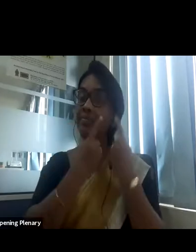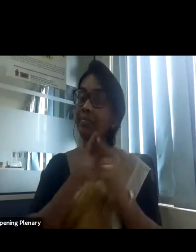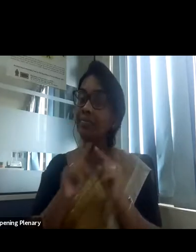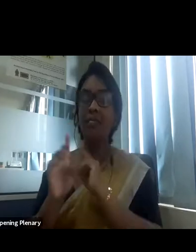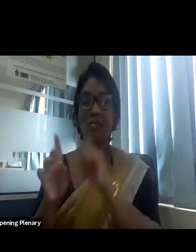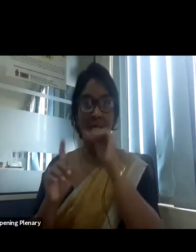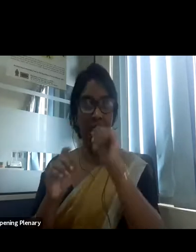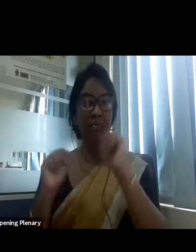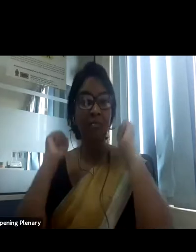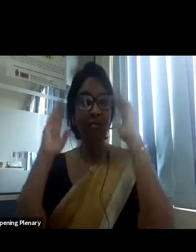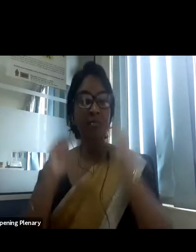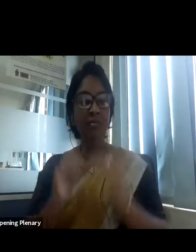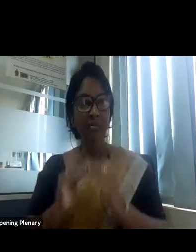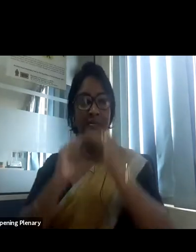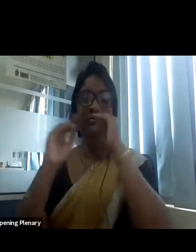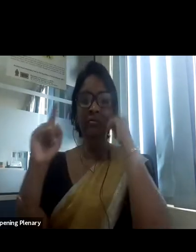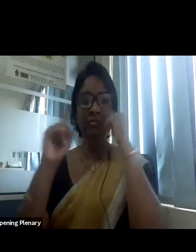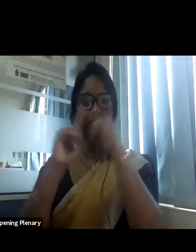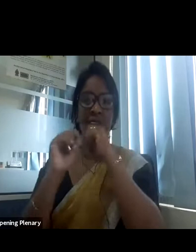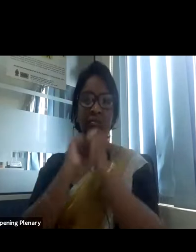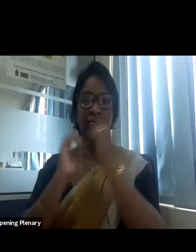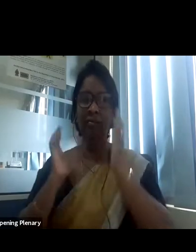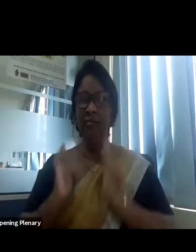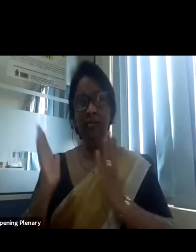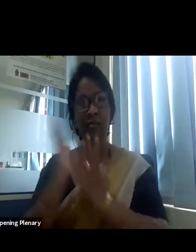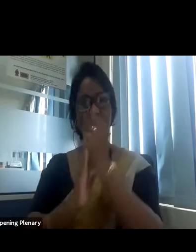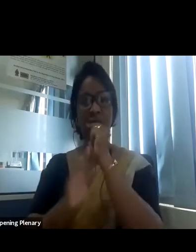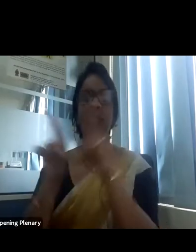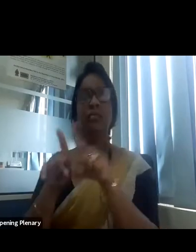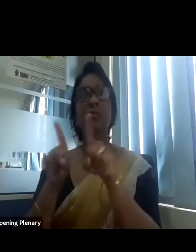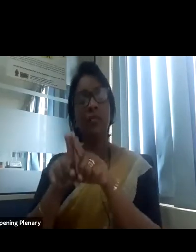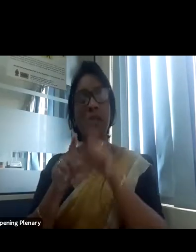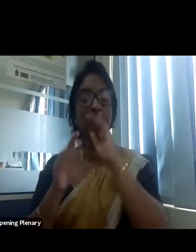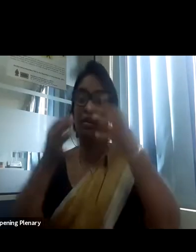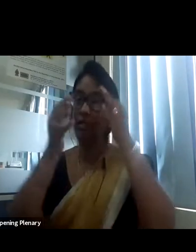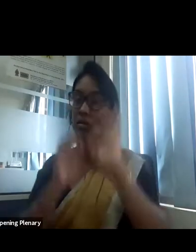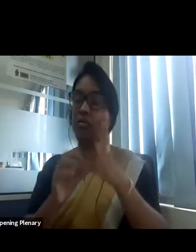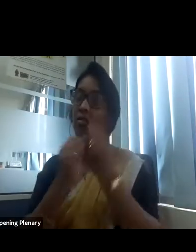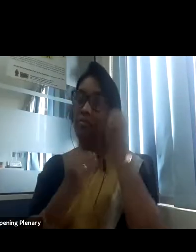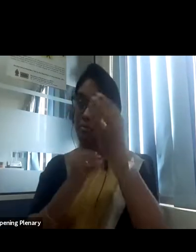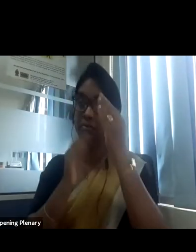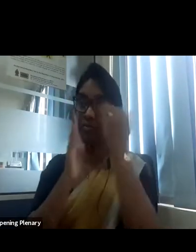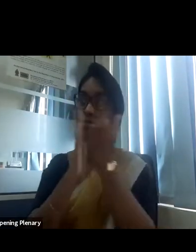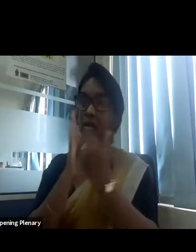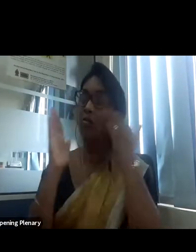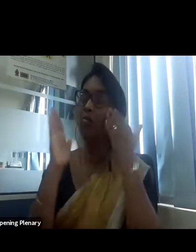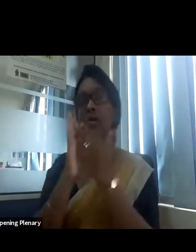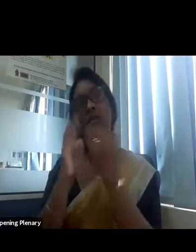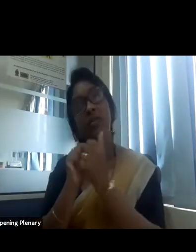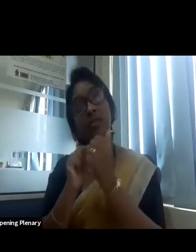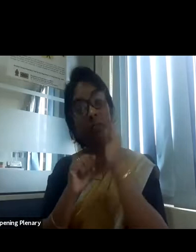rights, and sustainable supply chains, with water and SMEs to be included very